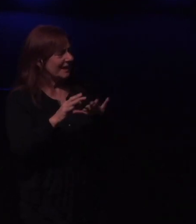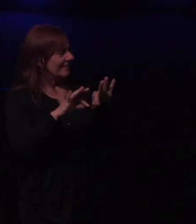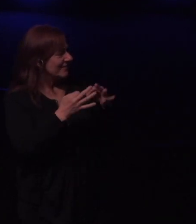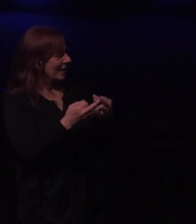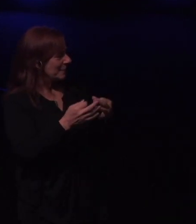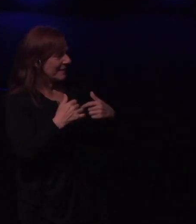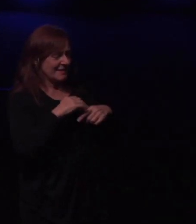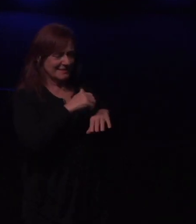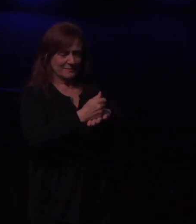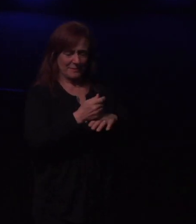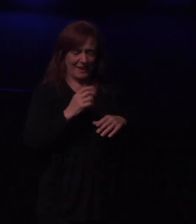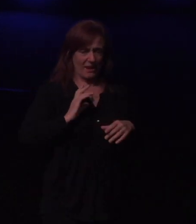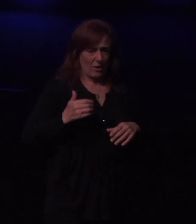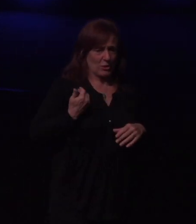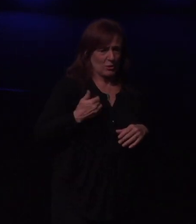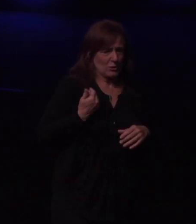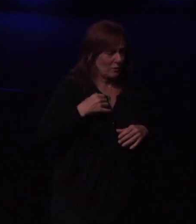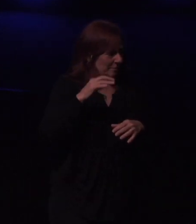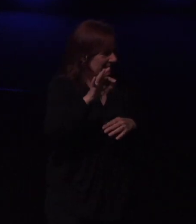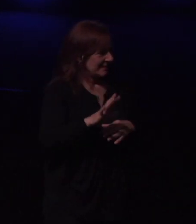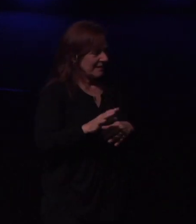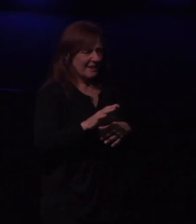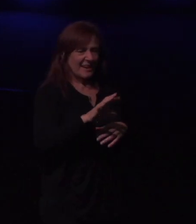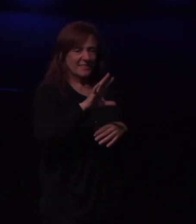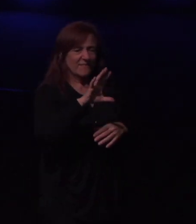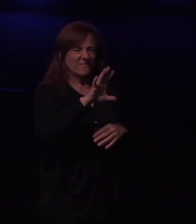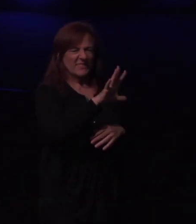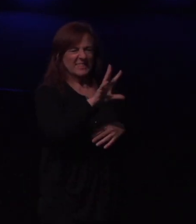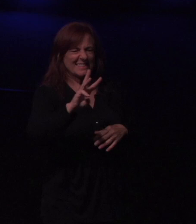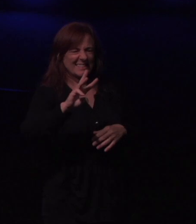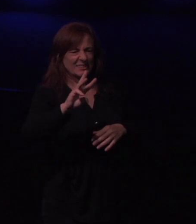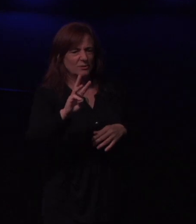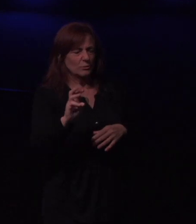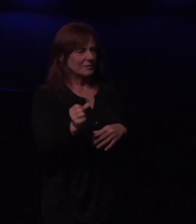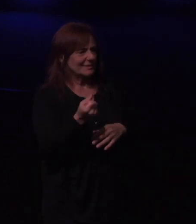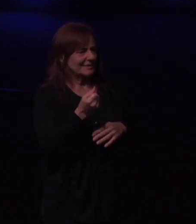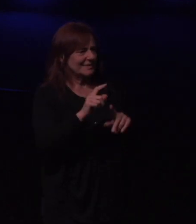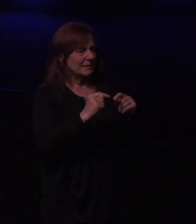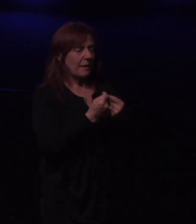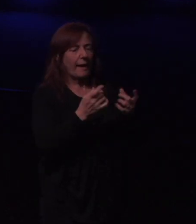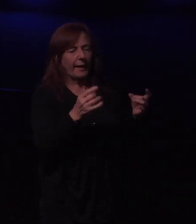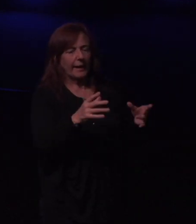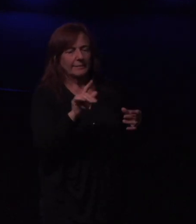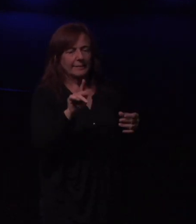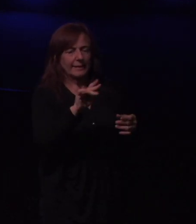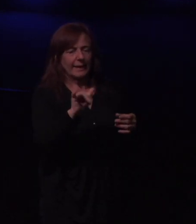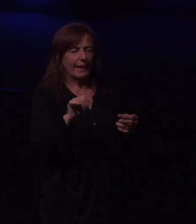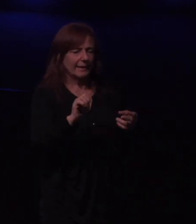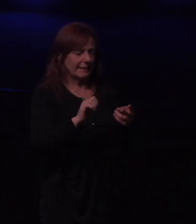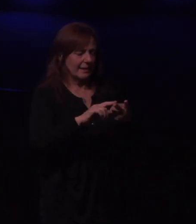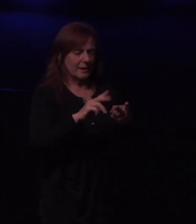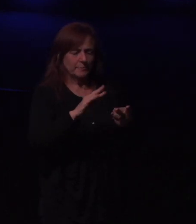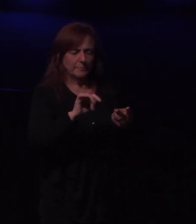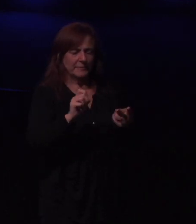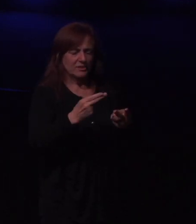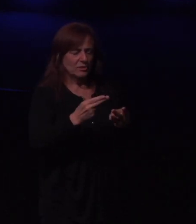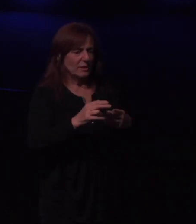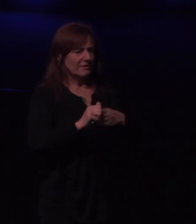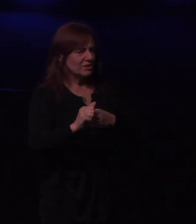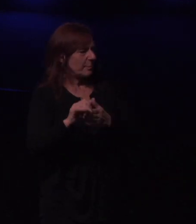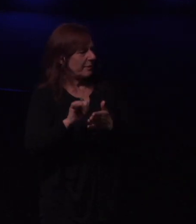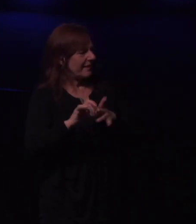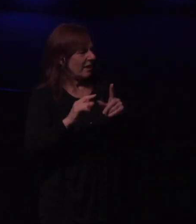family that has formed in our youth ministry and in our 56ers team. And I hate that Katie and Mitch are sick. They've shepherded that group so